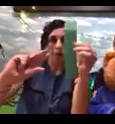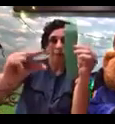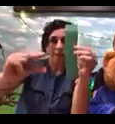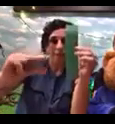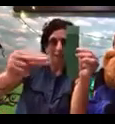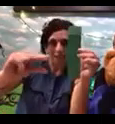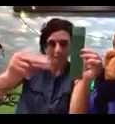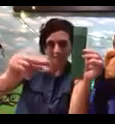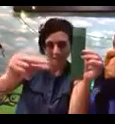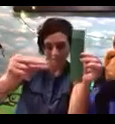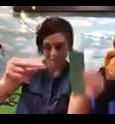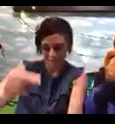Green. Green.